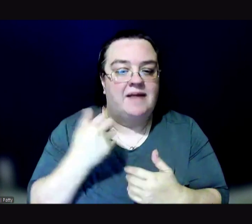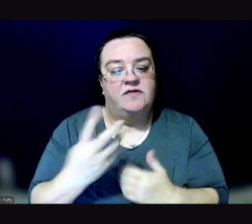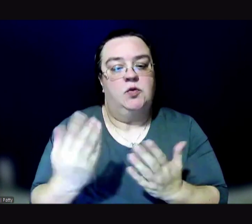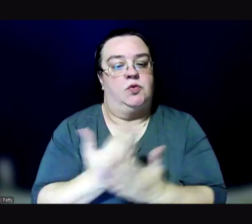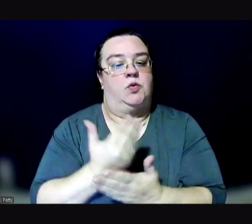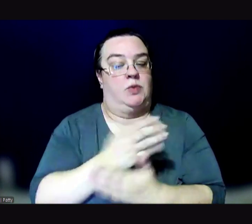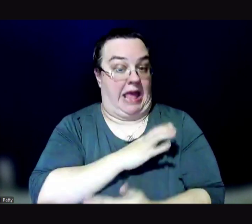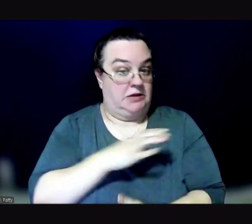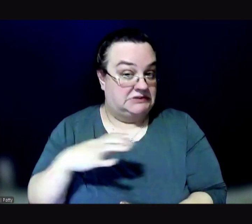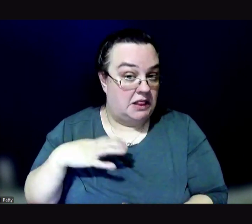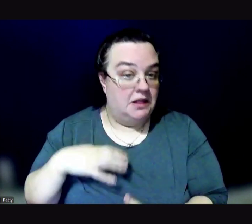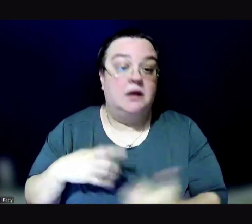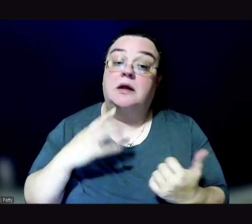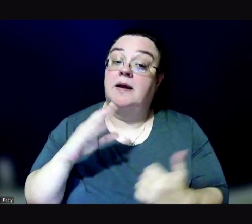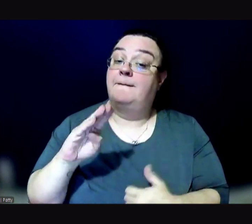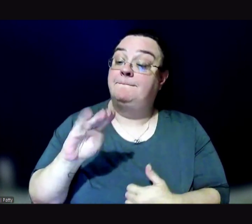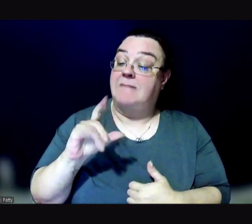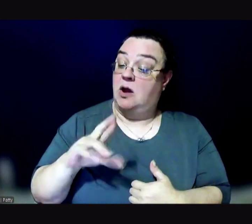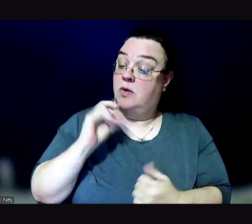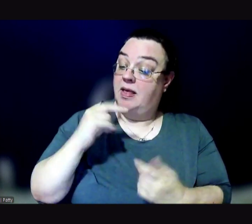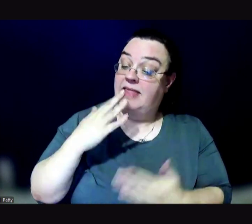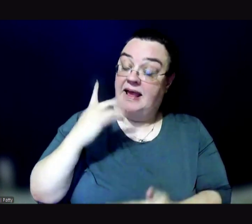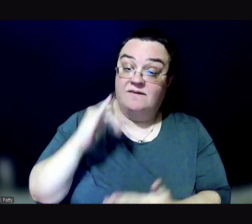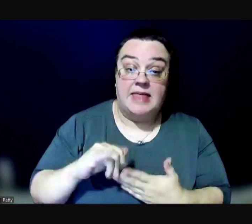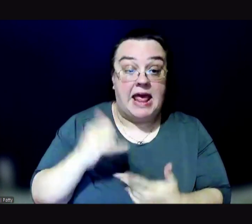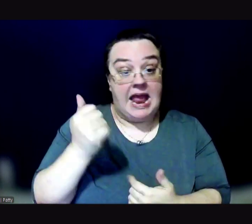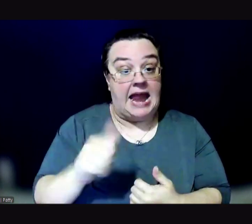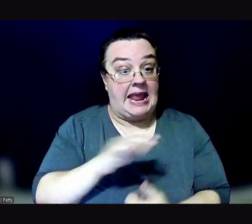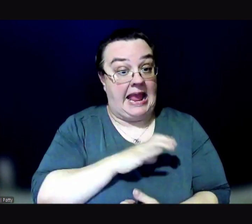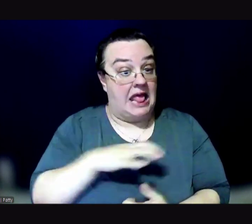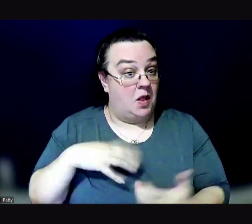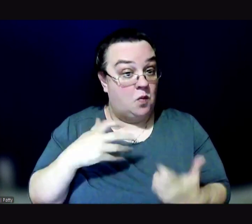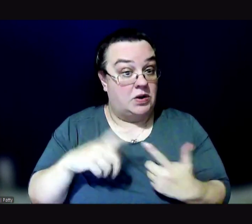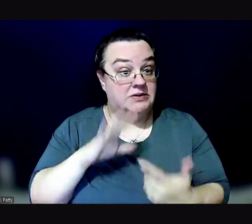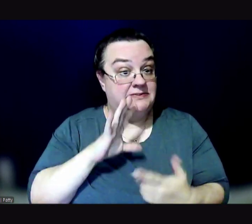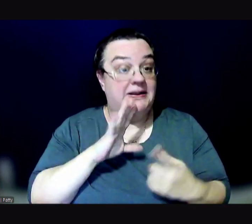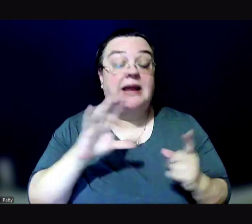Thank you for that. Other council members wishing to speak? Councilmember Tanzi.